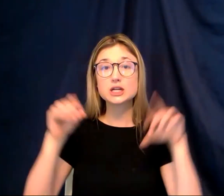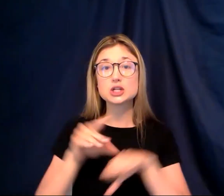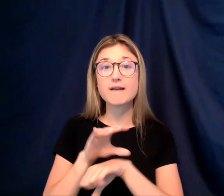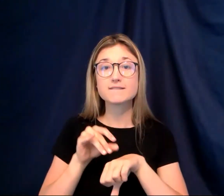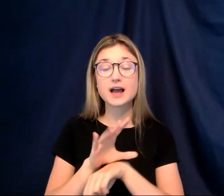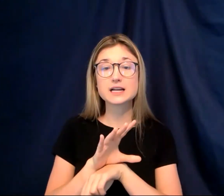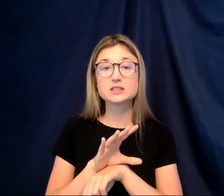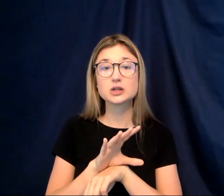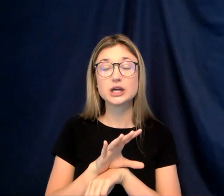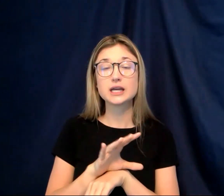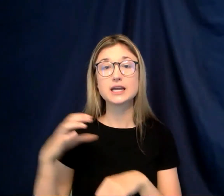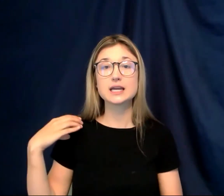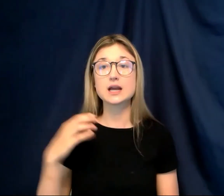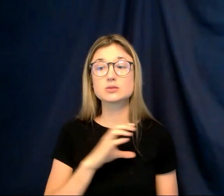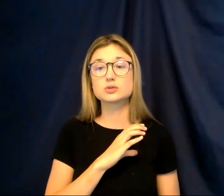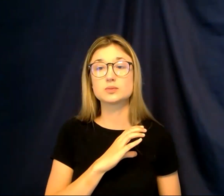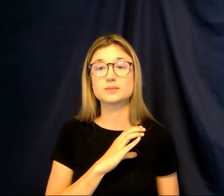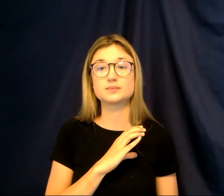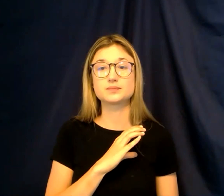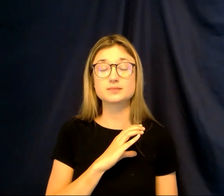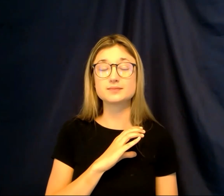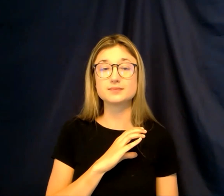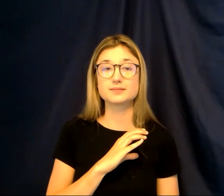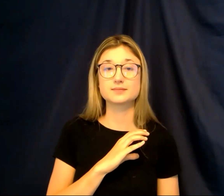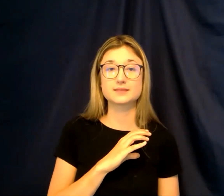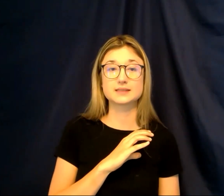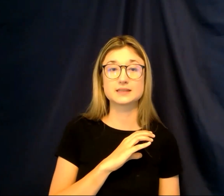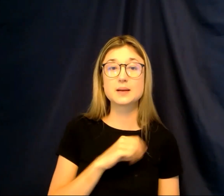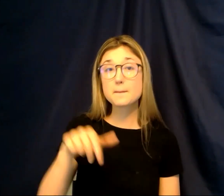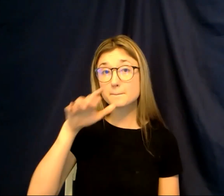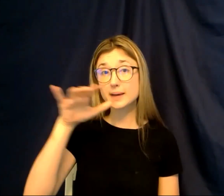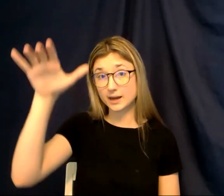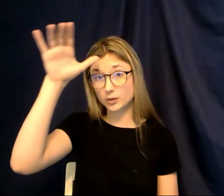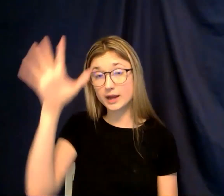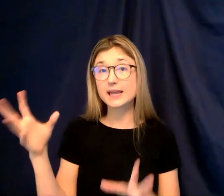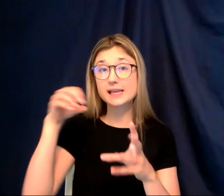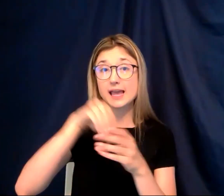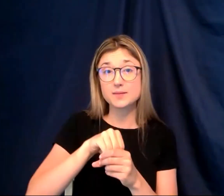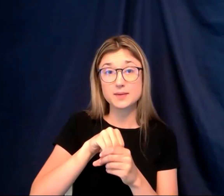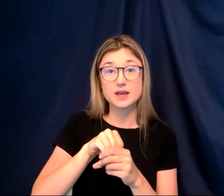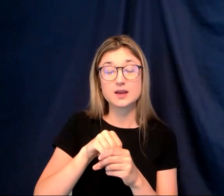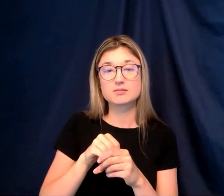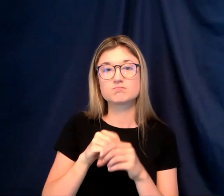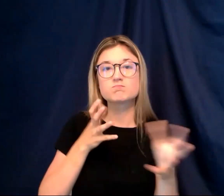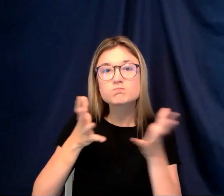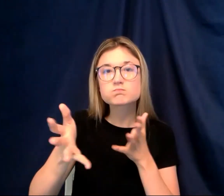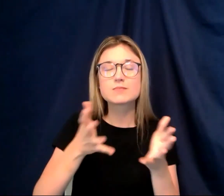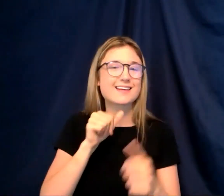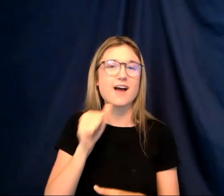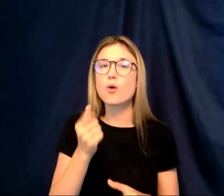advisory councils, parent engagement, not just involvement, is